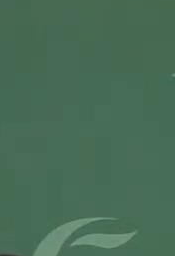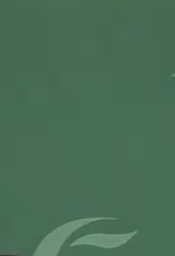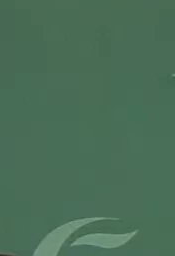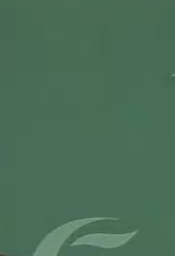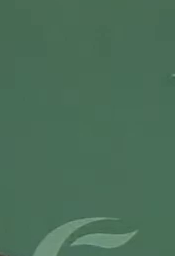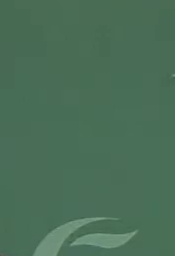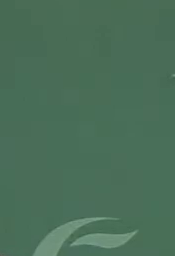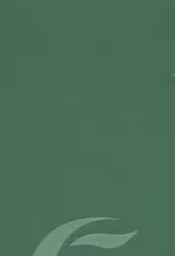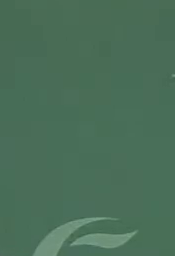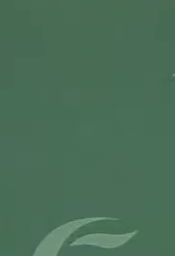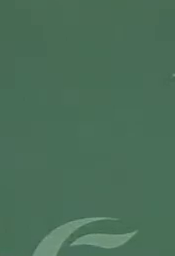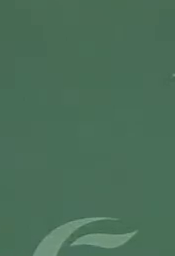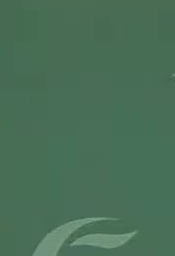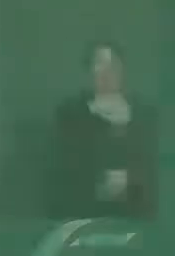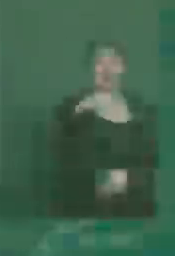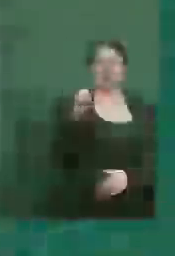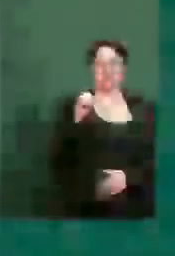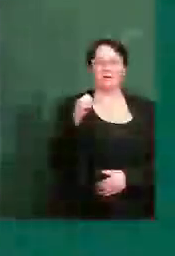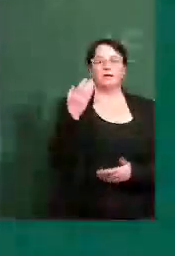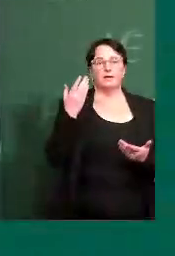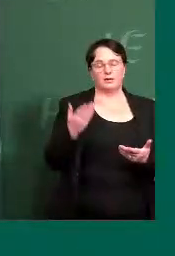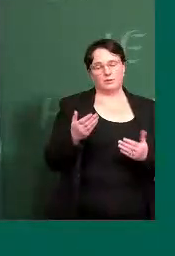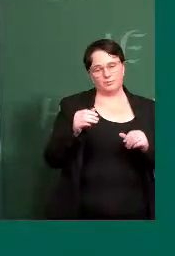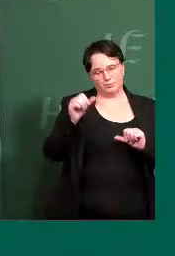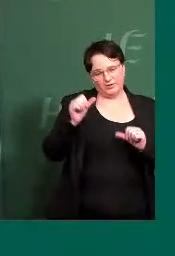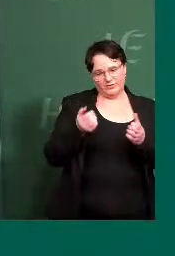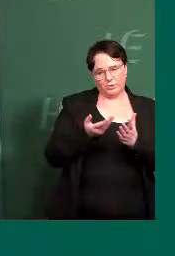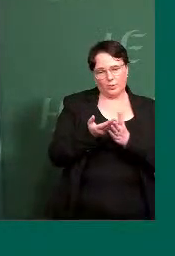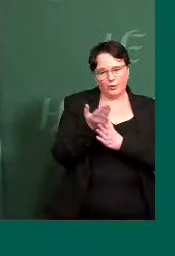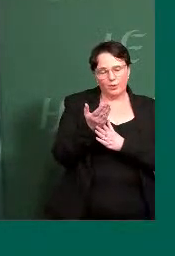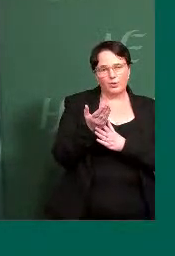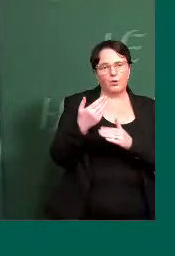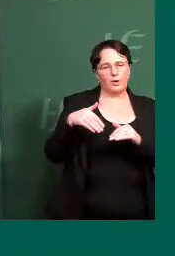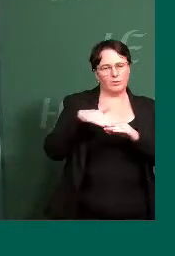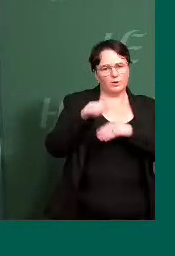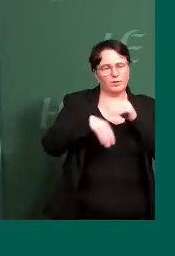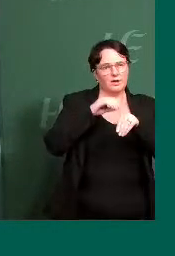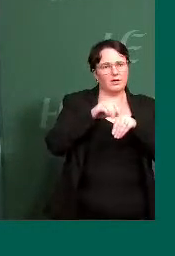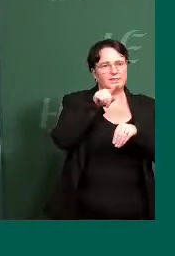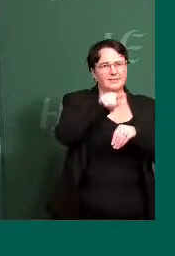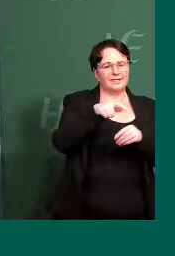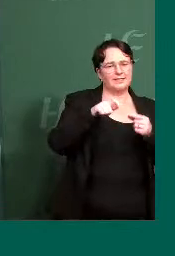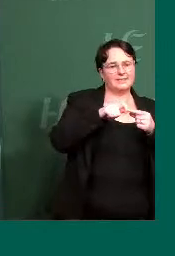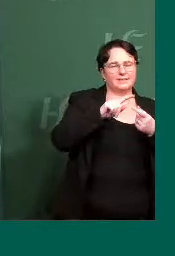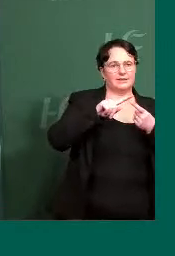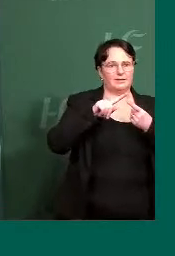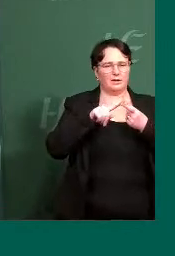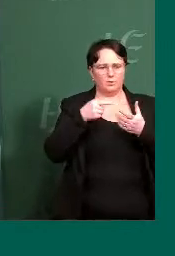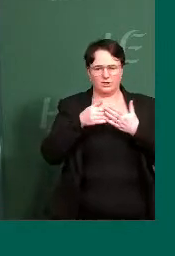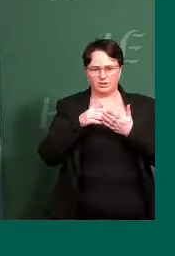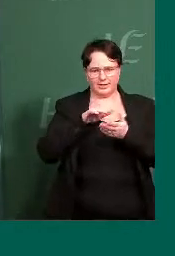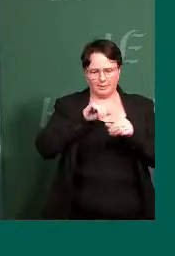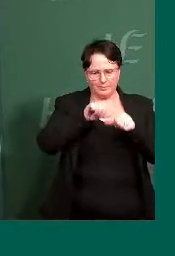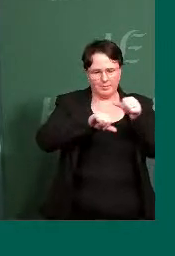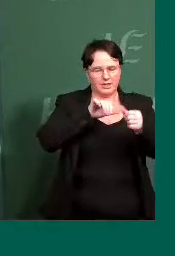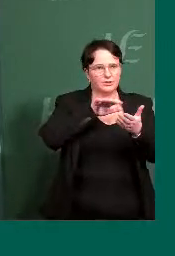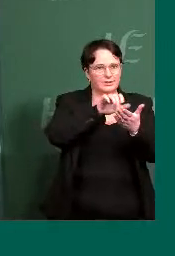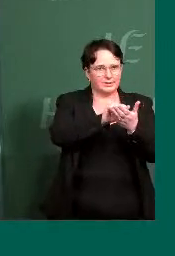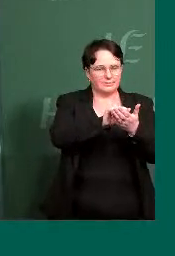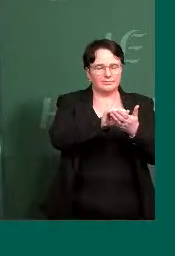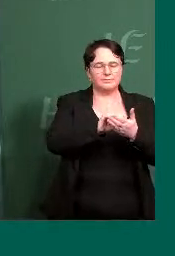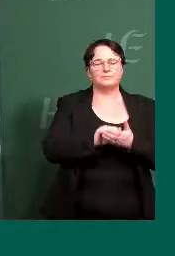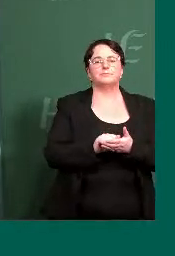Okay, good afternoon. Thanks, Anne. I'm just going to briefly go through just where we're at in terms of testing and some of the trends. So what we are seeing in terms of